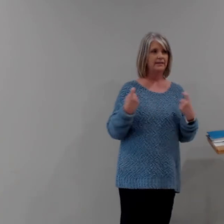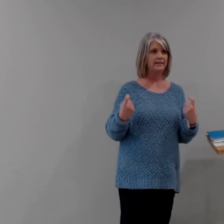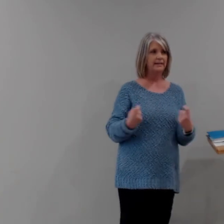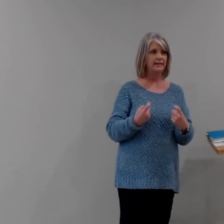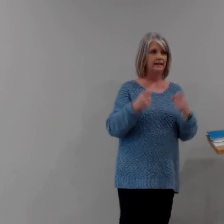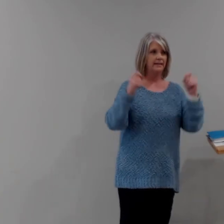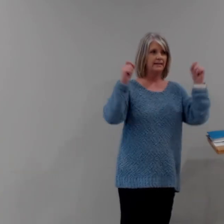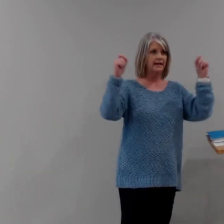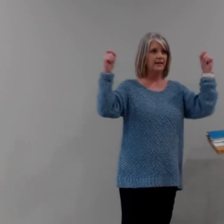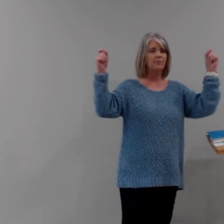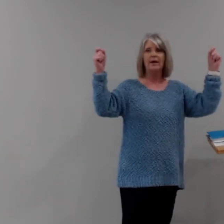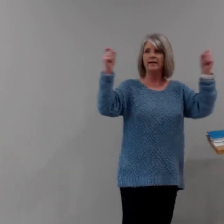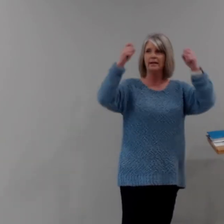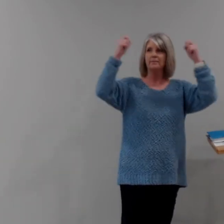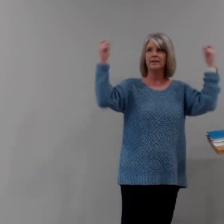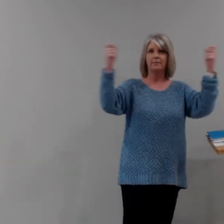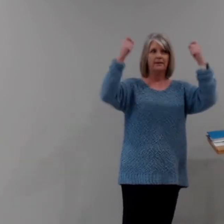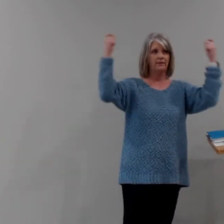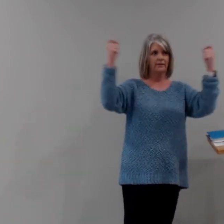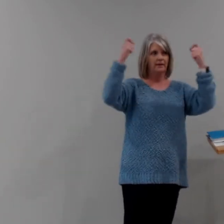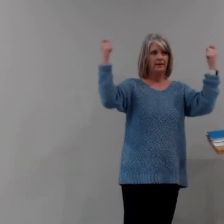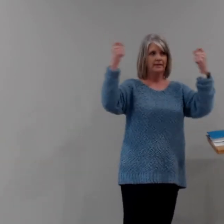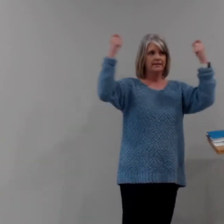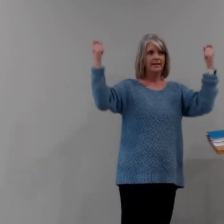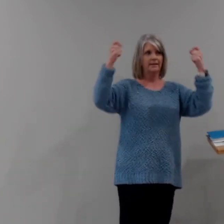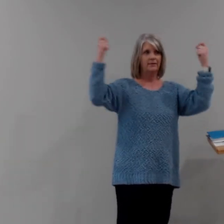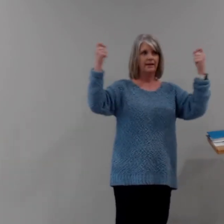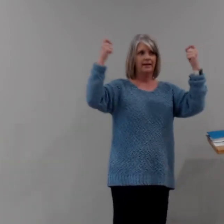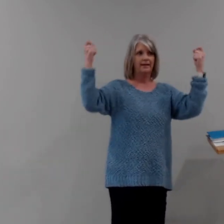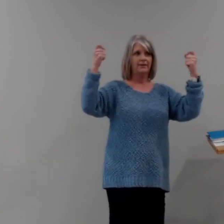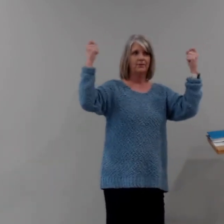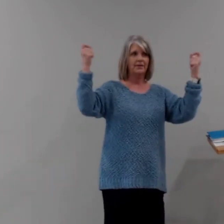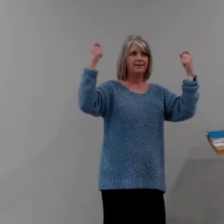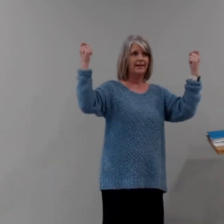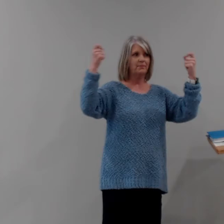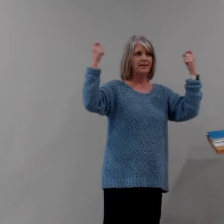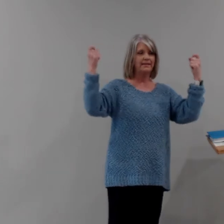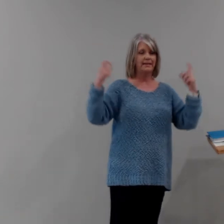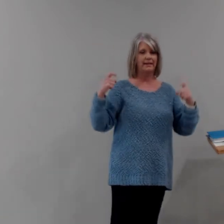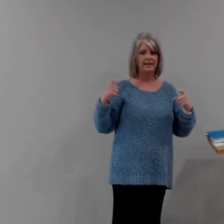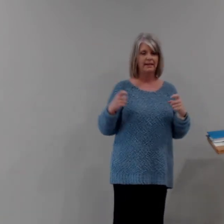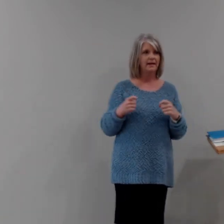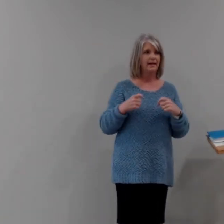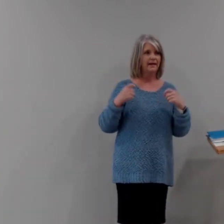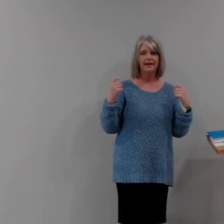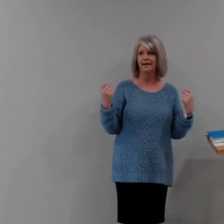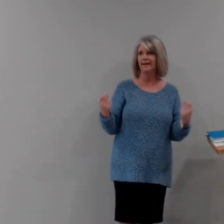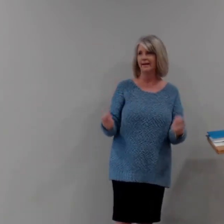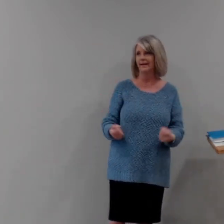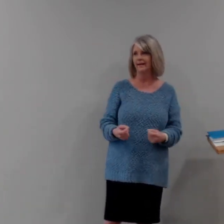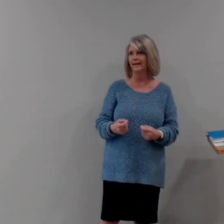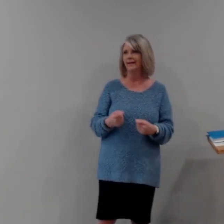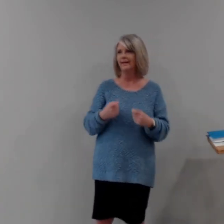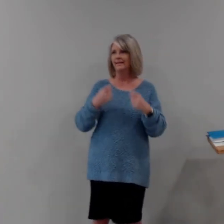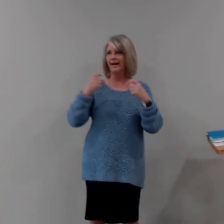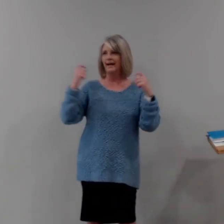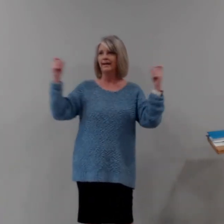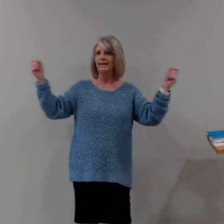sin. Okay. Celebrate comes up here. Celebrate. You don't want to celebrate sin. I'm glad you said that. 'Cause I've been- Yeah, this